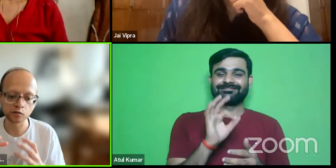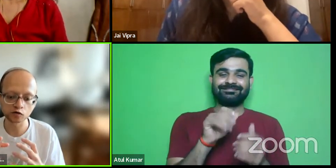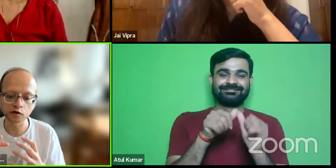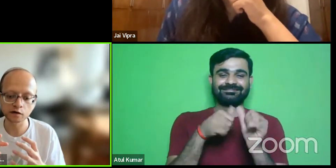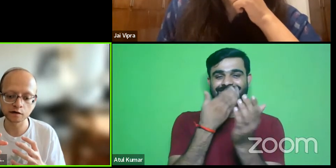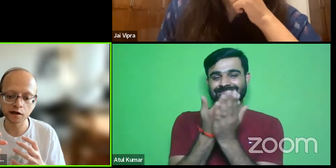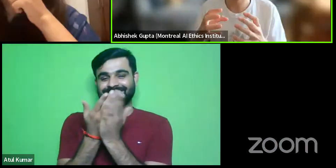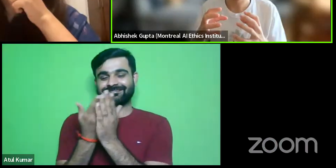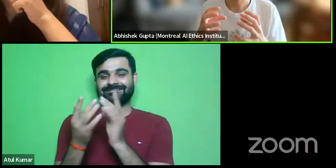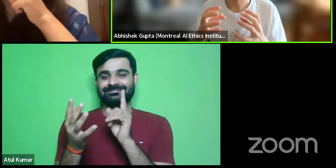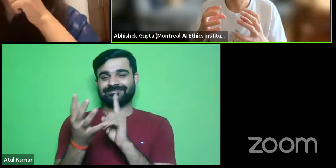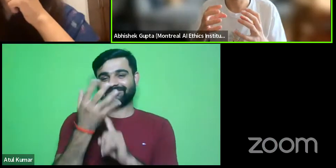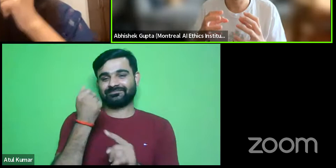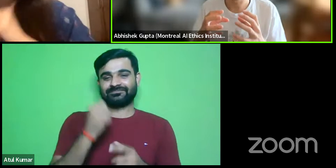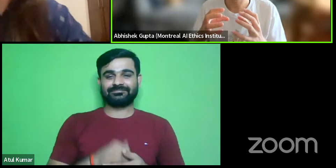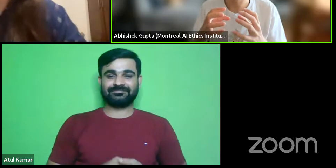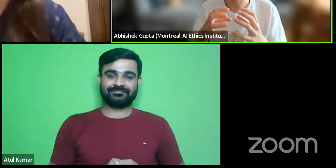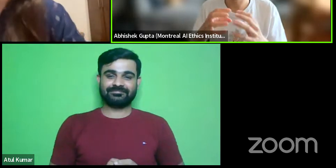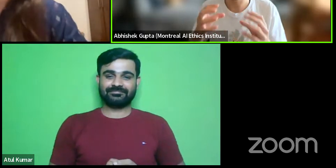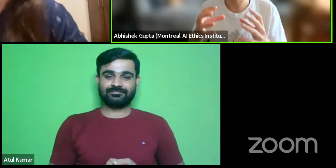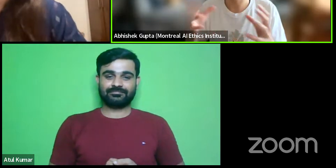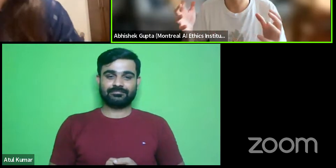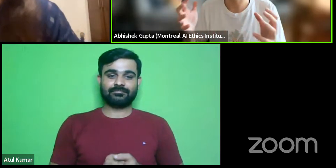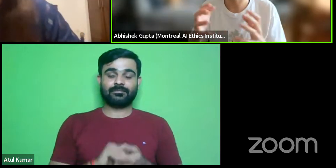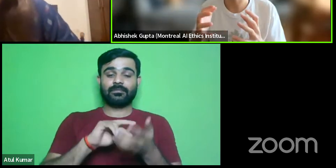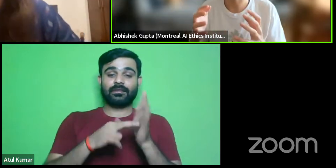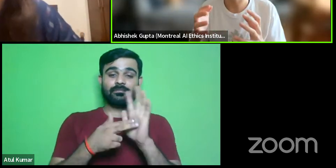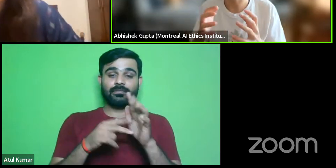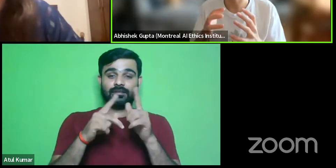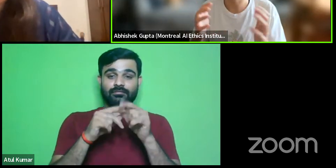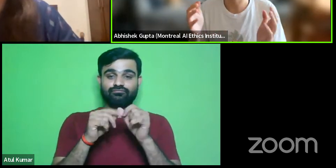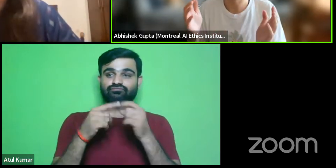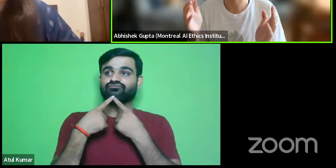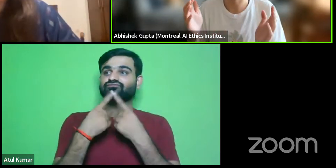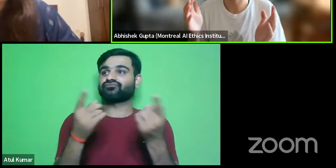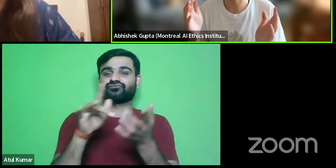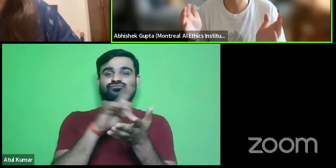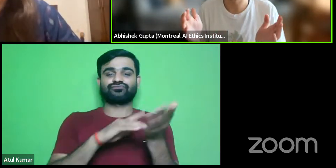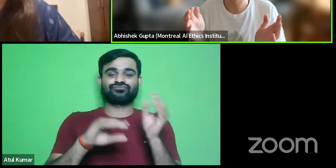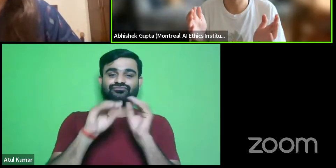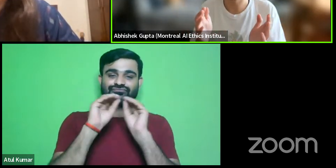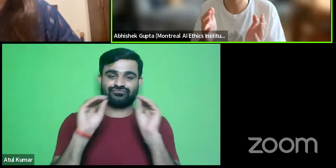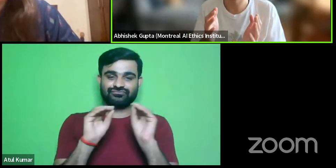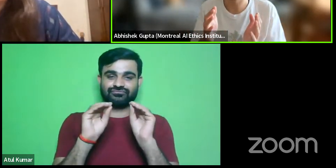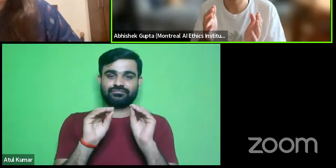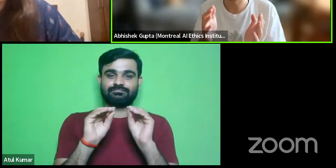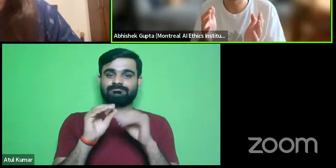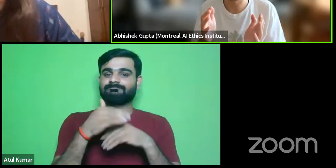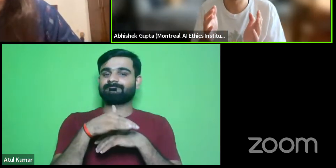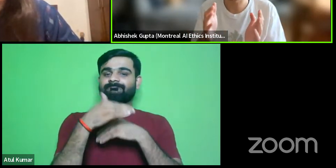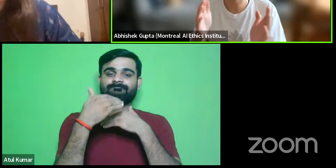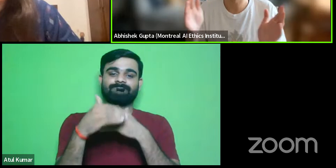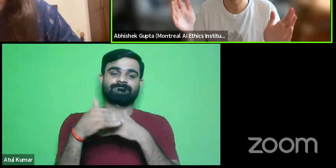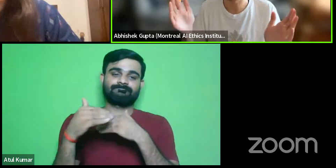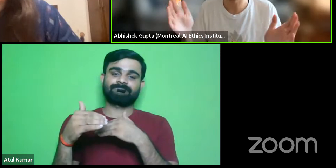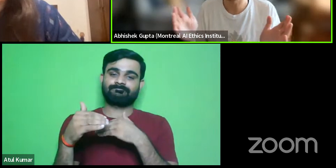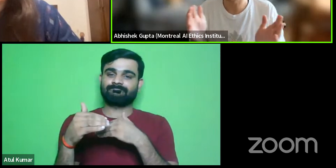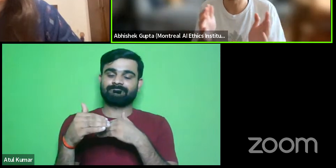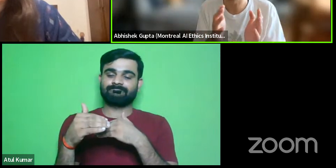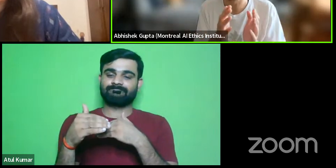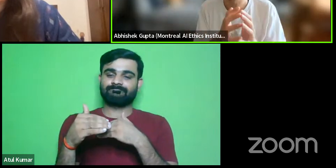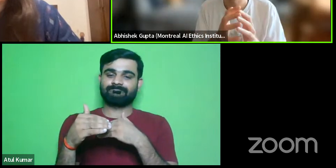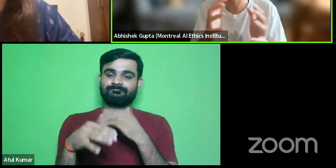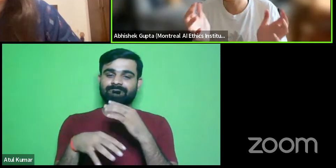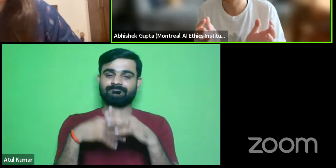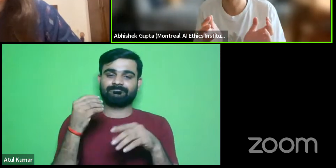applying approaches that don't release data in any form, even in a limited fashion